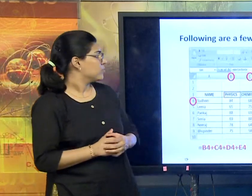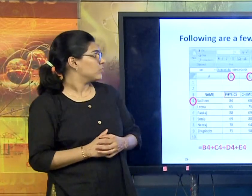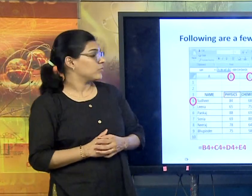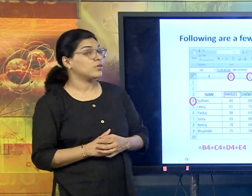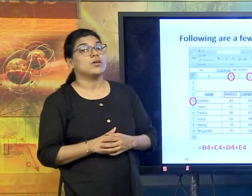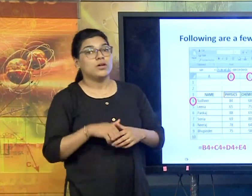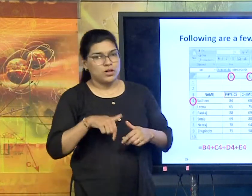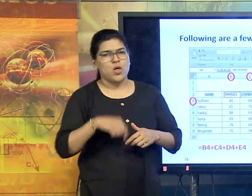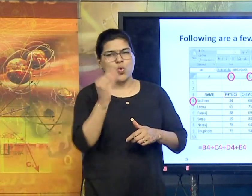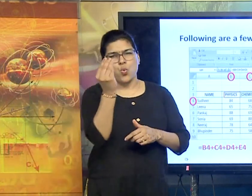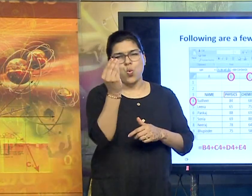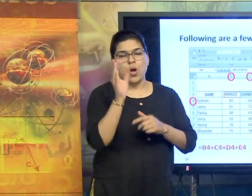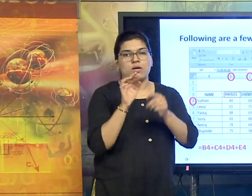further.